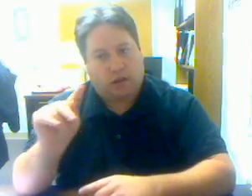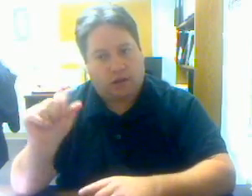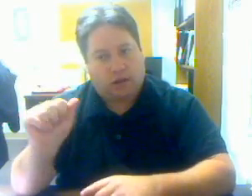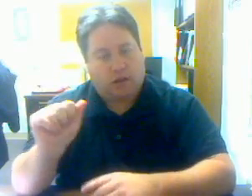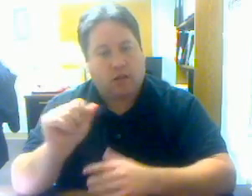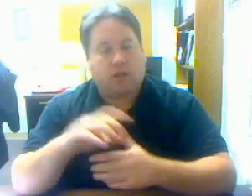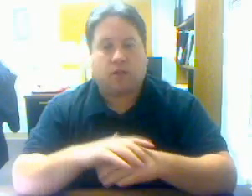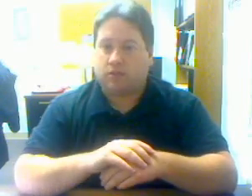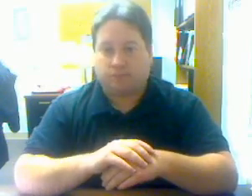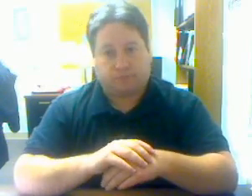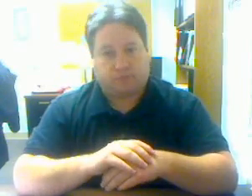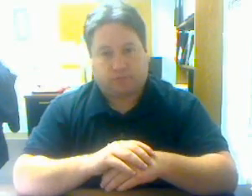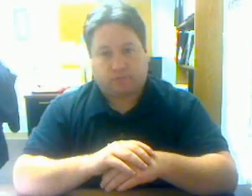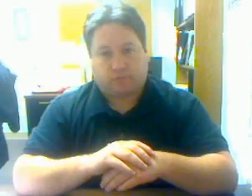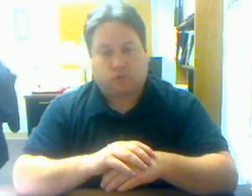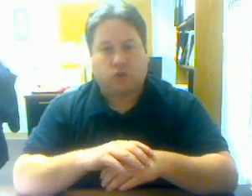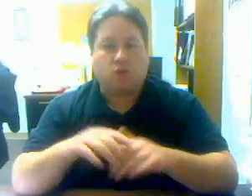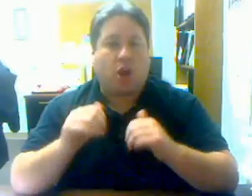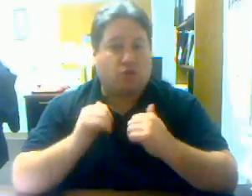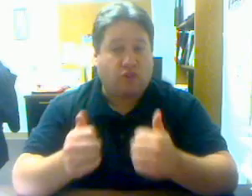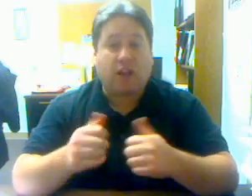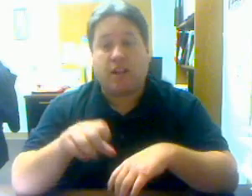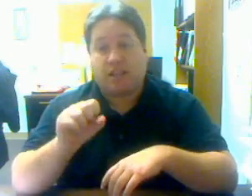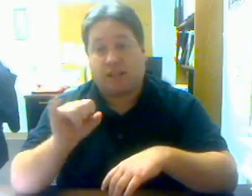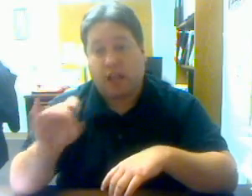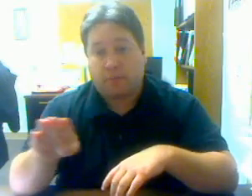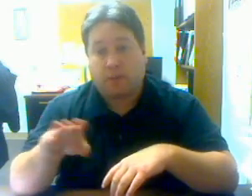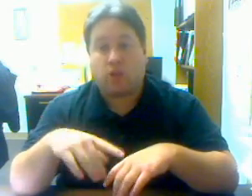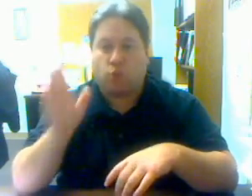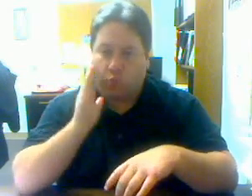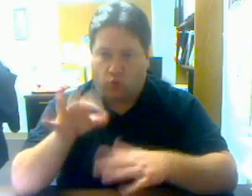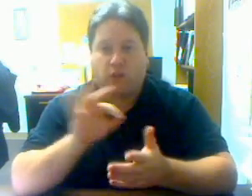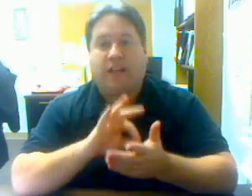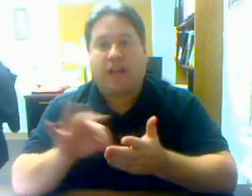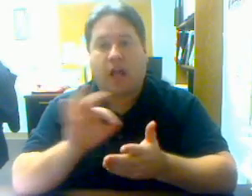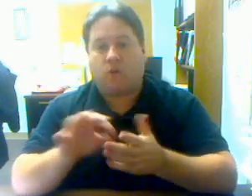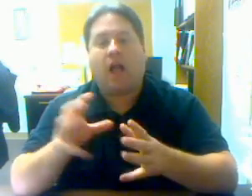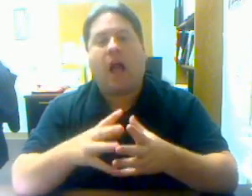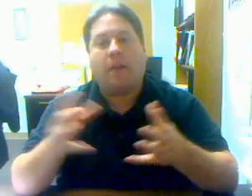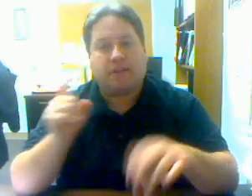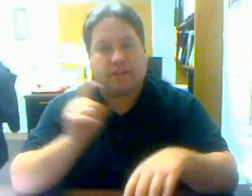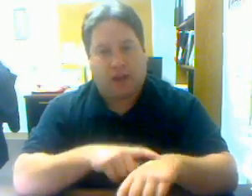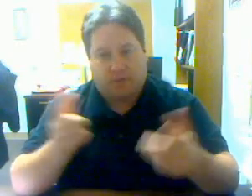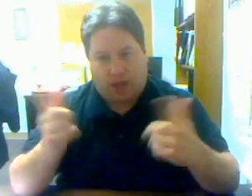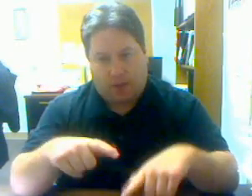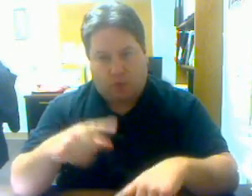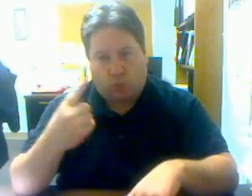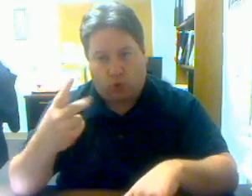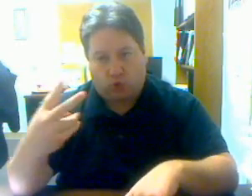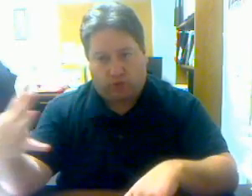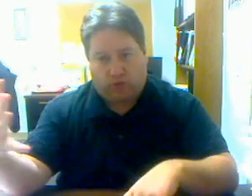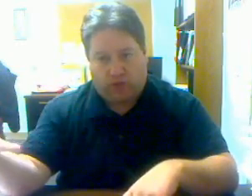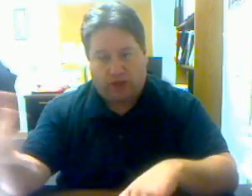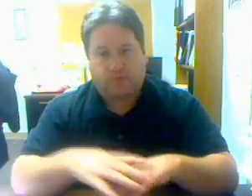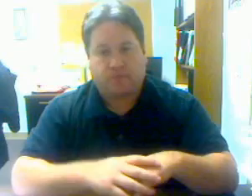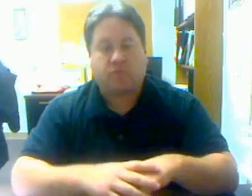if it's aggression, self-abuse behavior, whatever it is, you're going to count it how many times it happens. And the frequency count is the